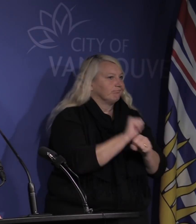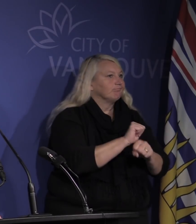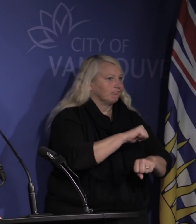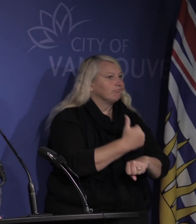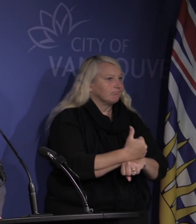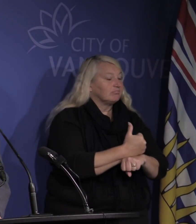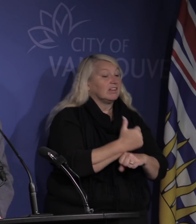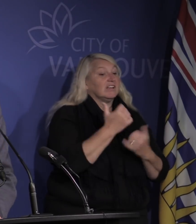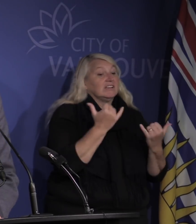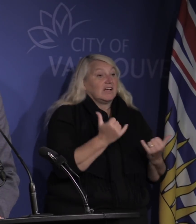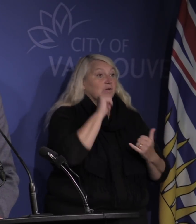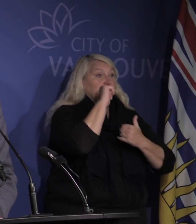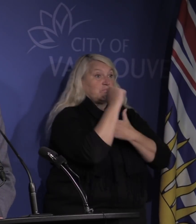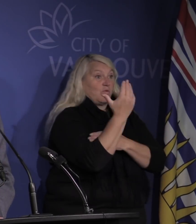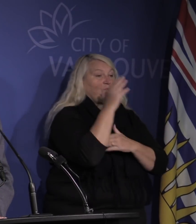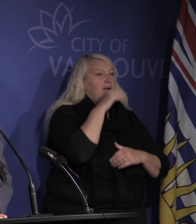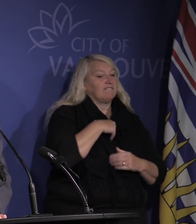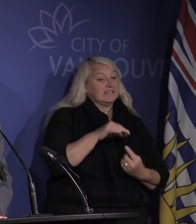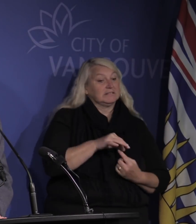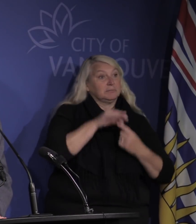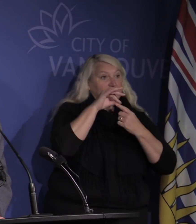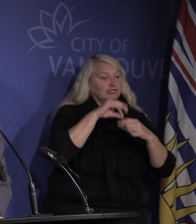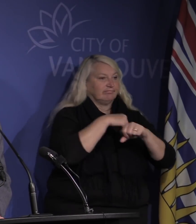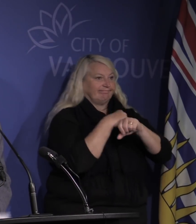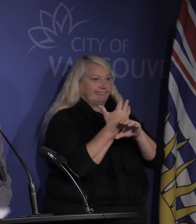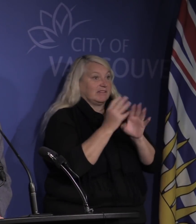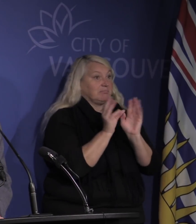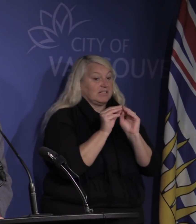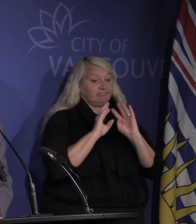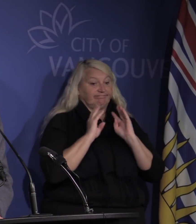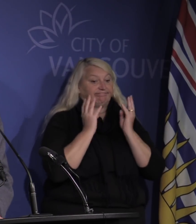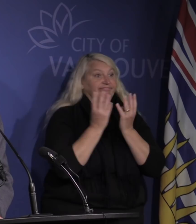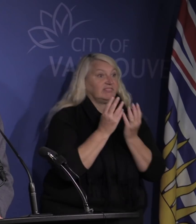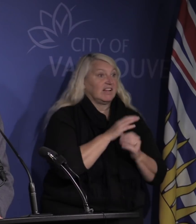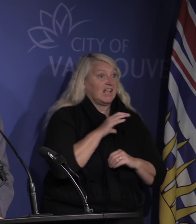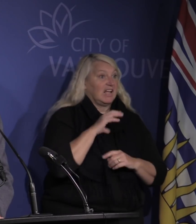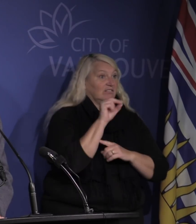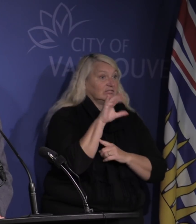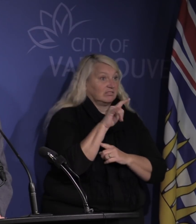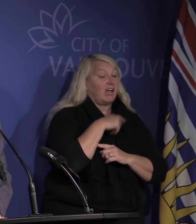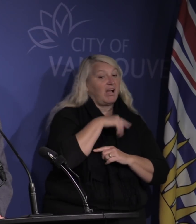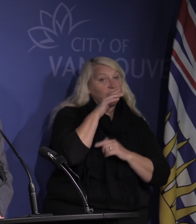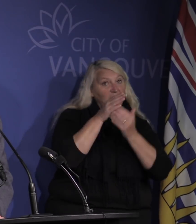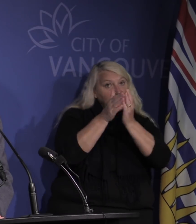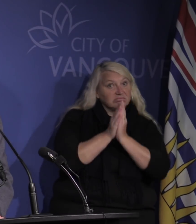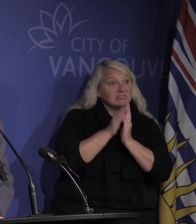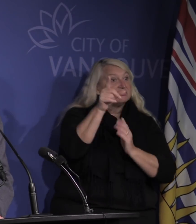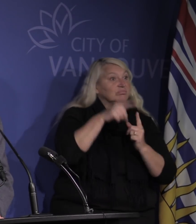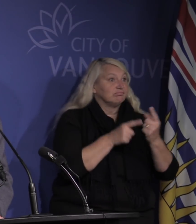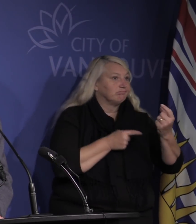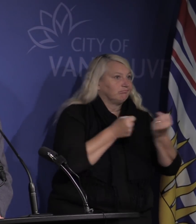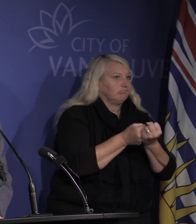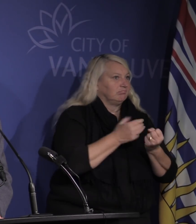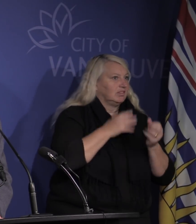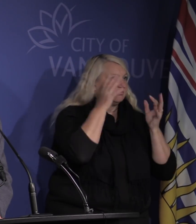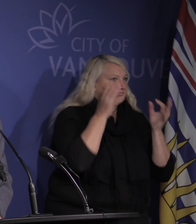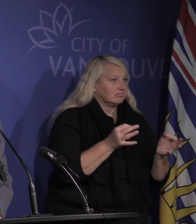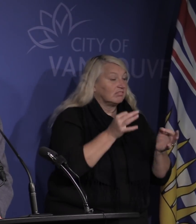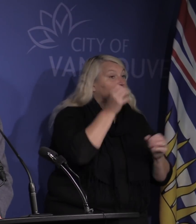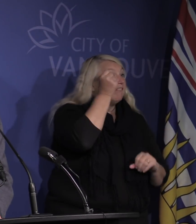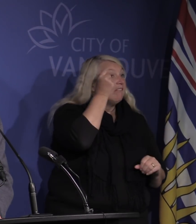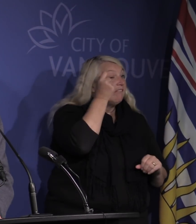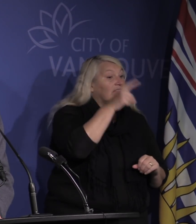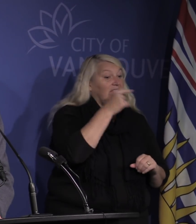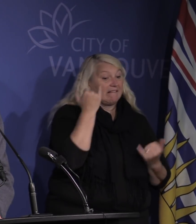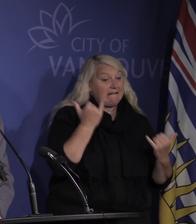special council meeting tomorrow morning where I'll ask council to formally endorse my decision. This declaration will give our city